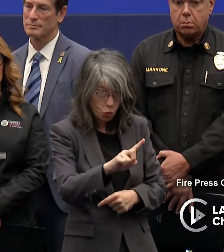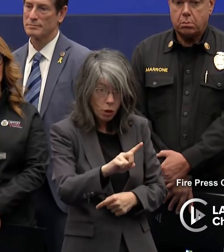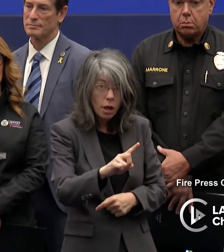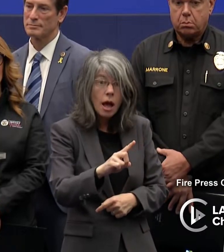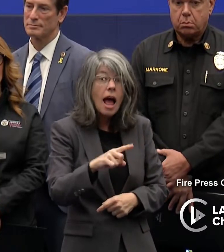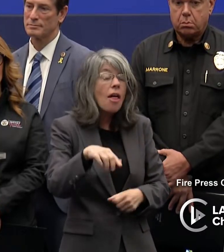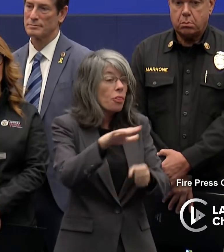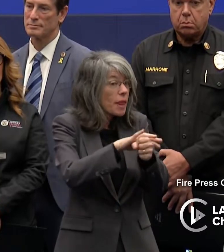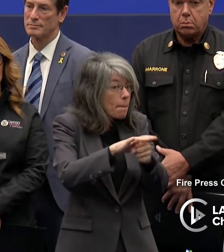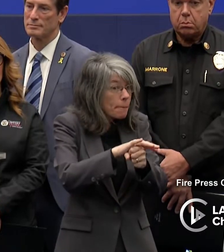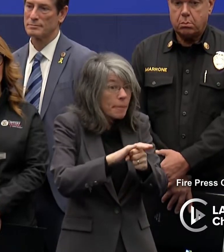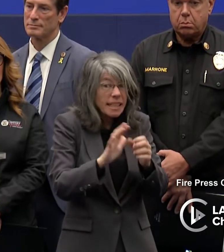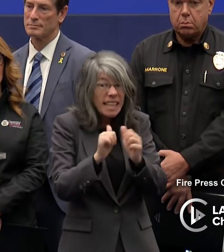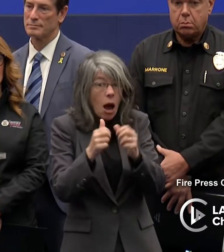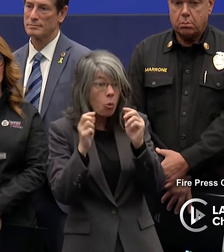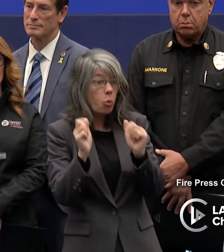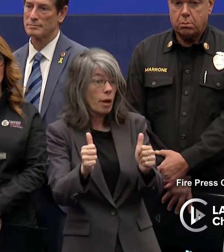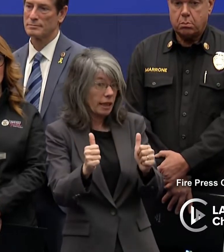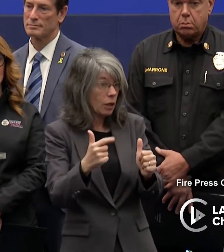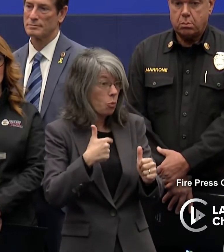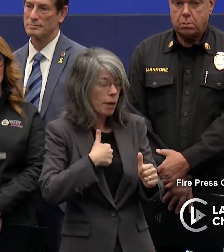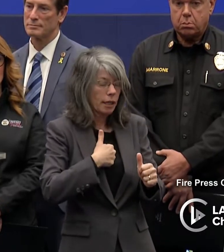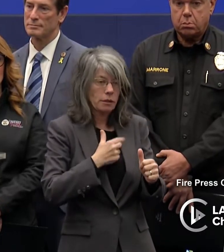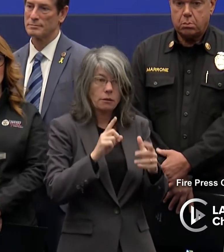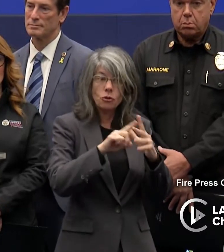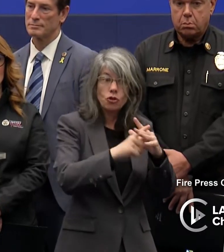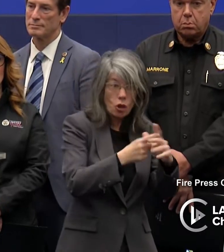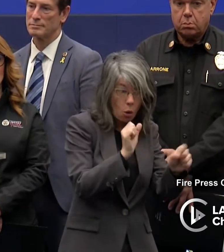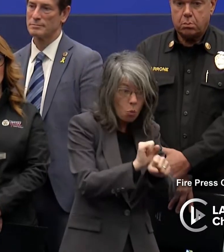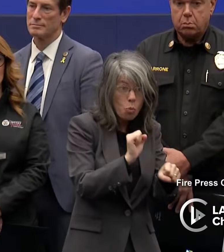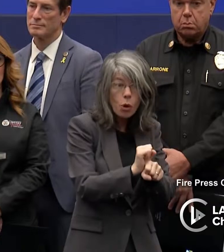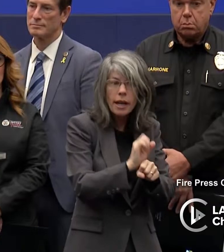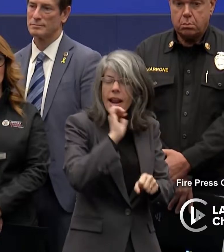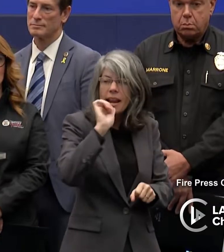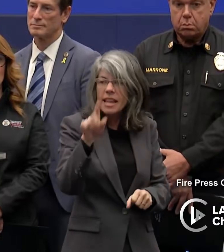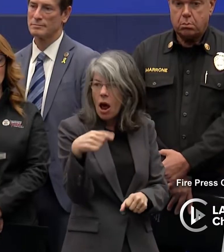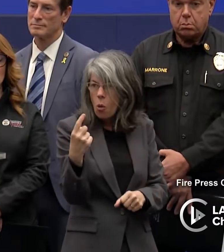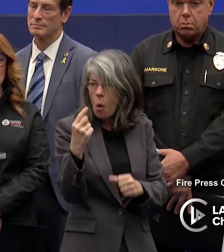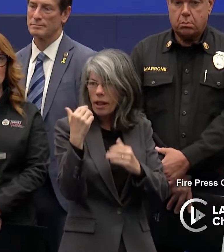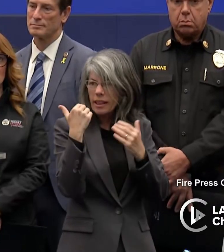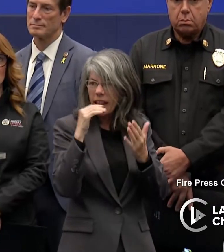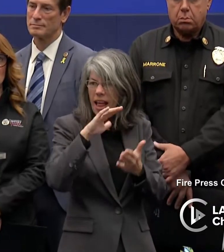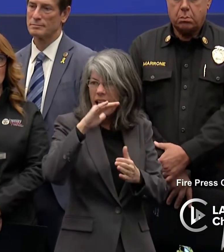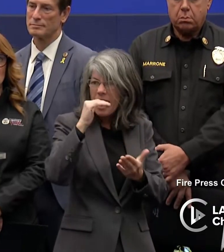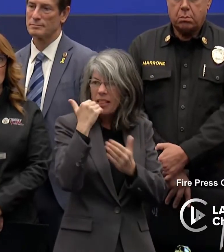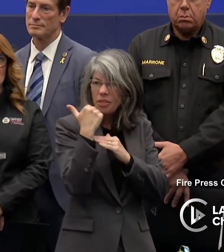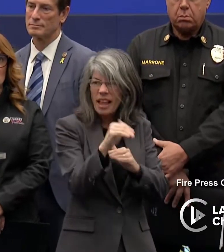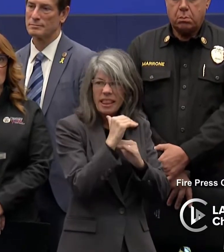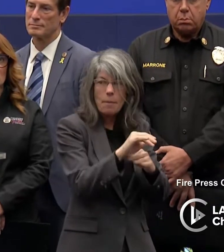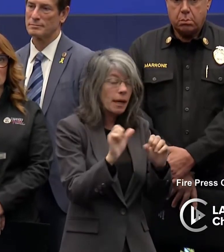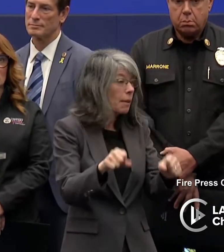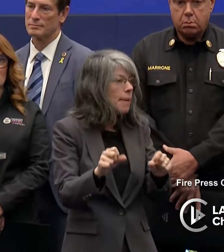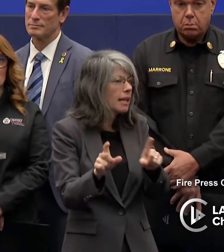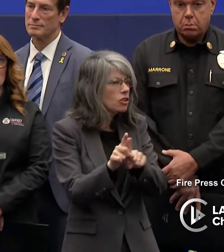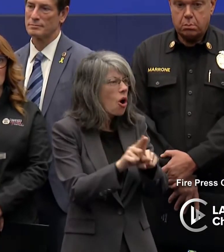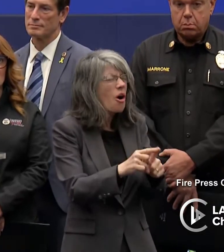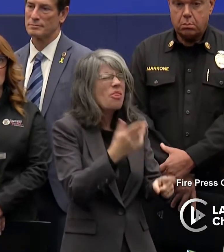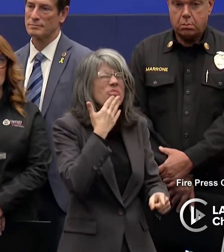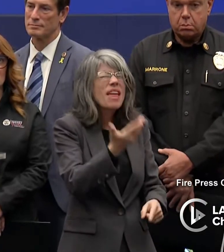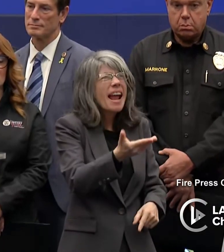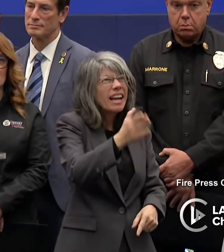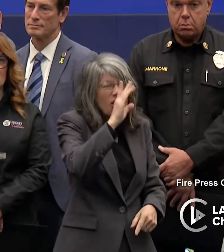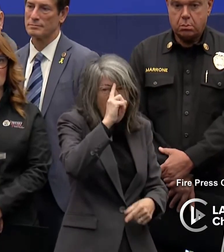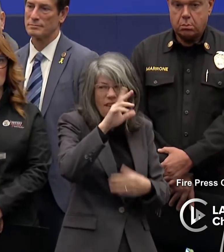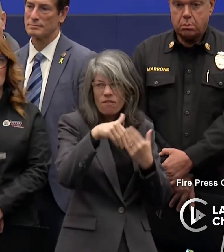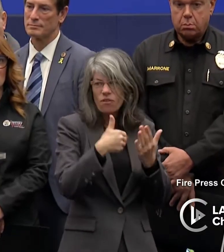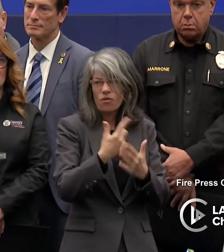is what and how quickly we were able to surge, not only with the limited capacity within the fire department. Thank God